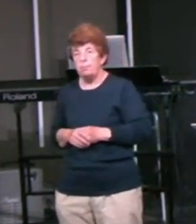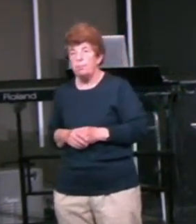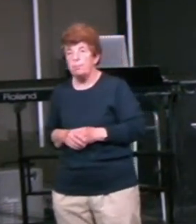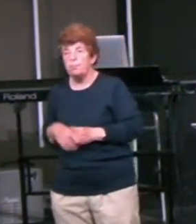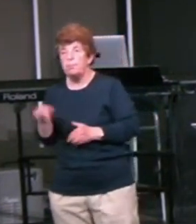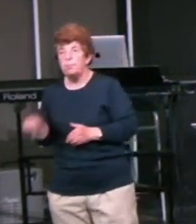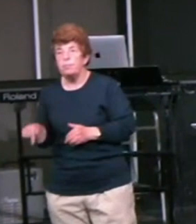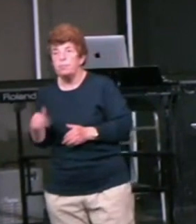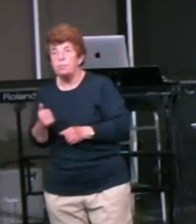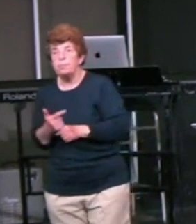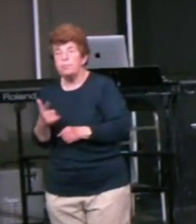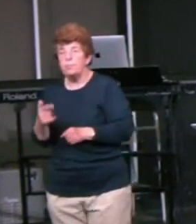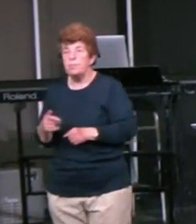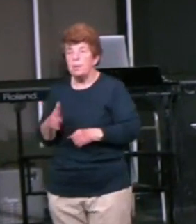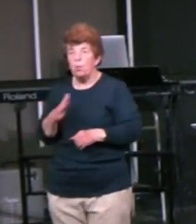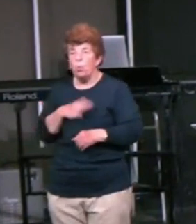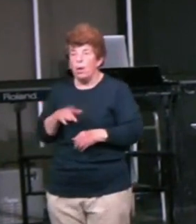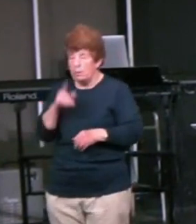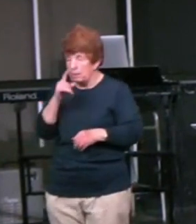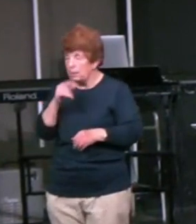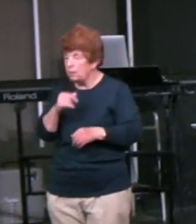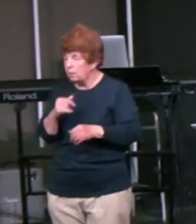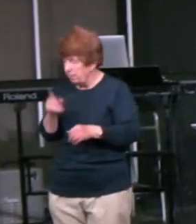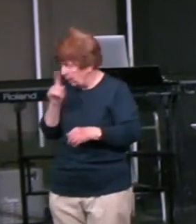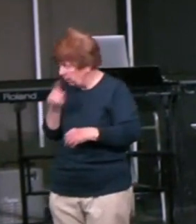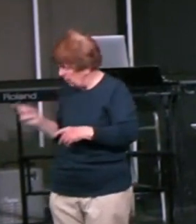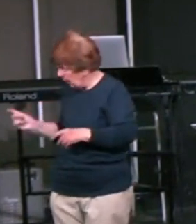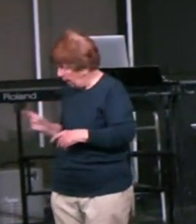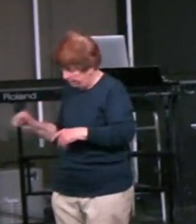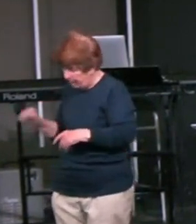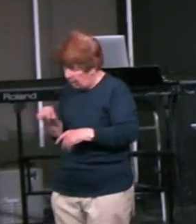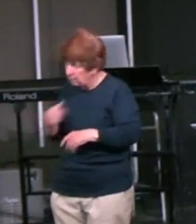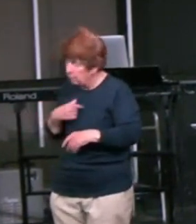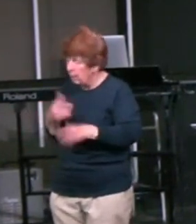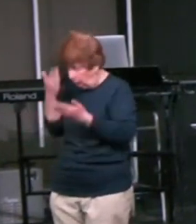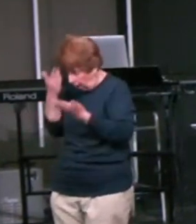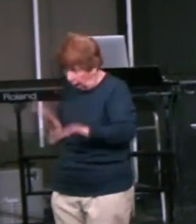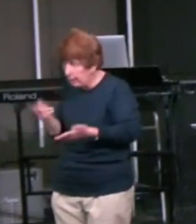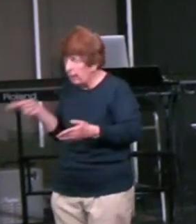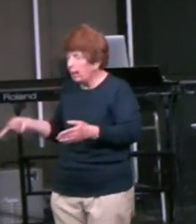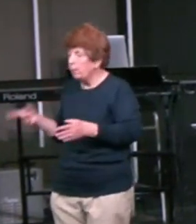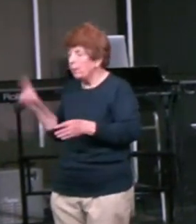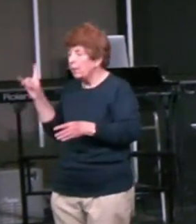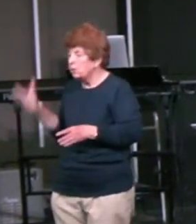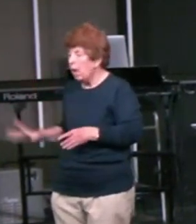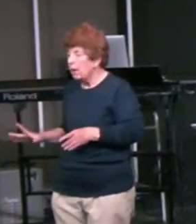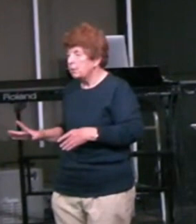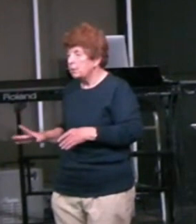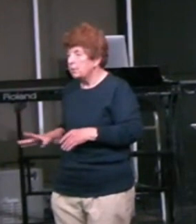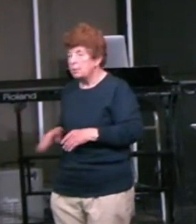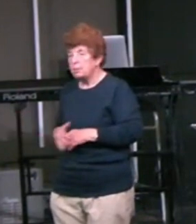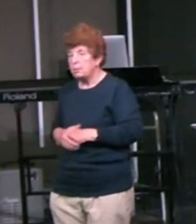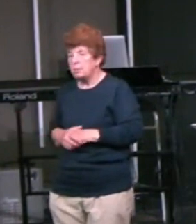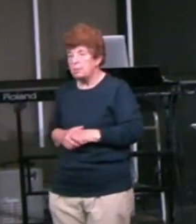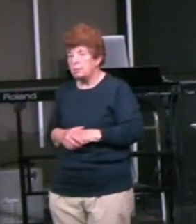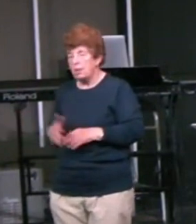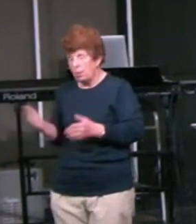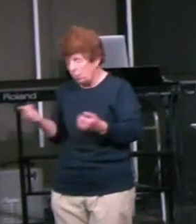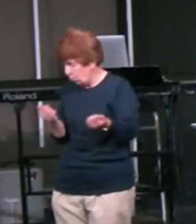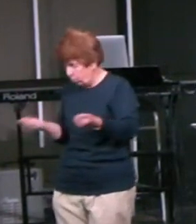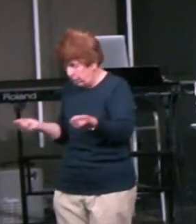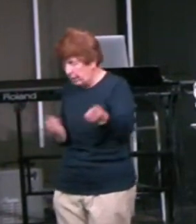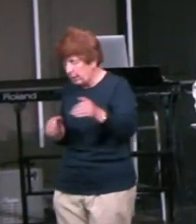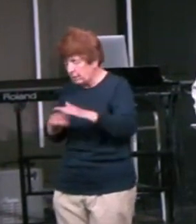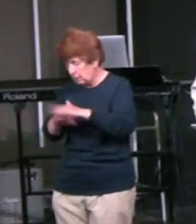Here is God calling his people to come back to him and honor him with their tithes. Bring it into